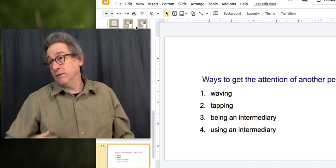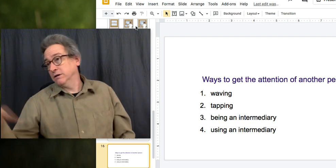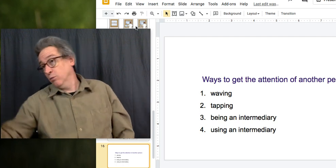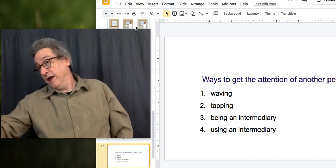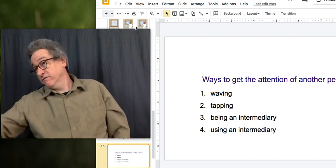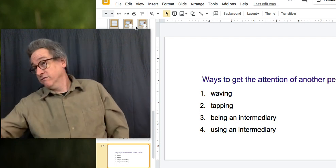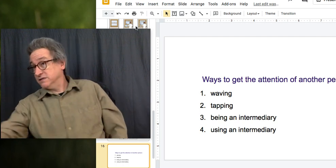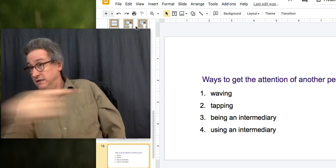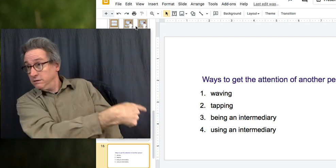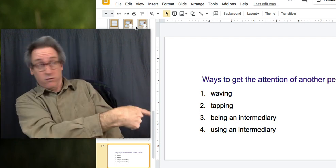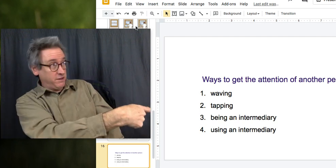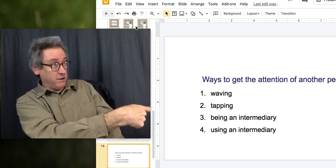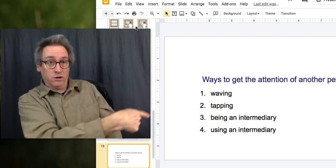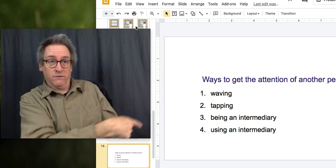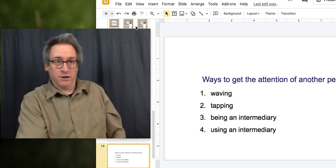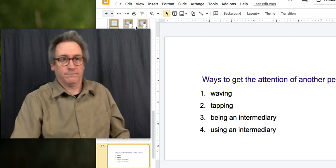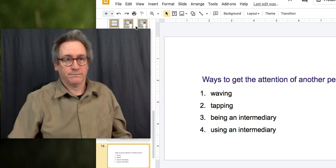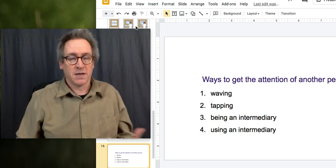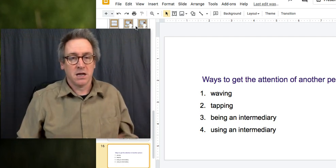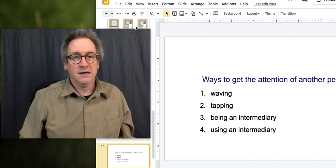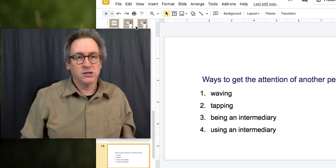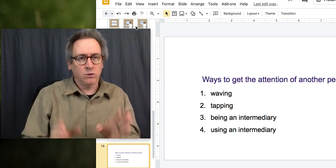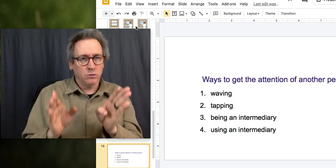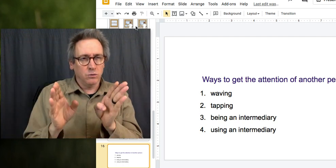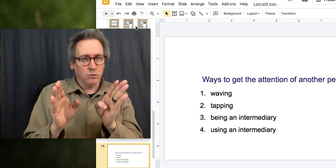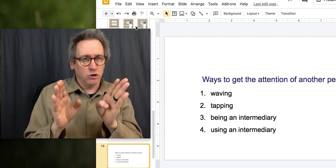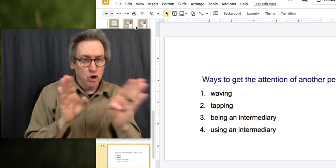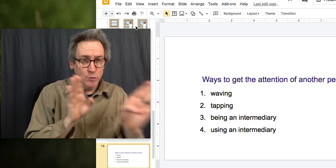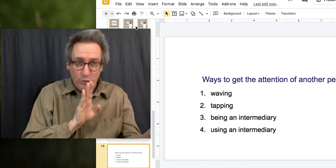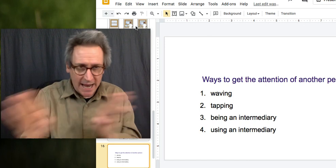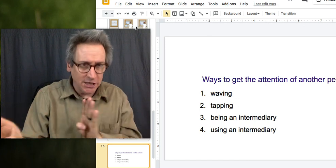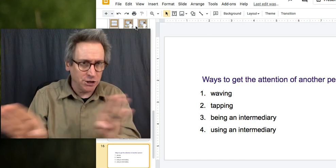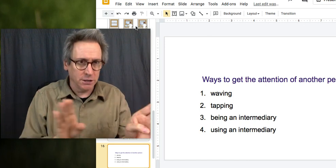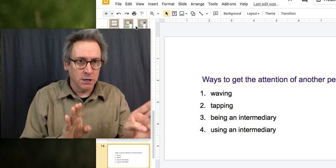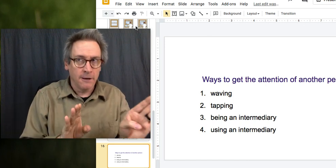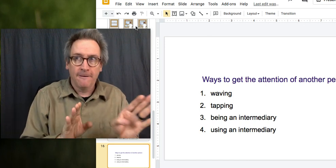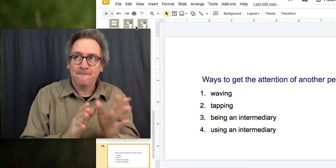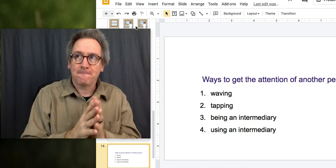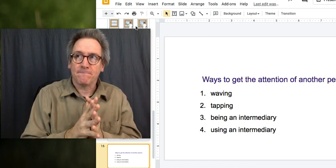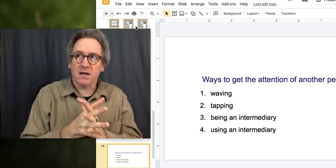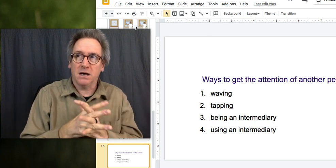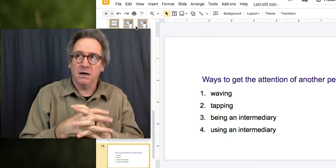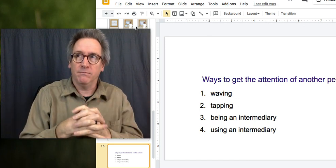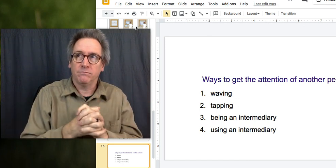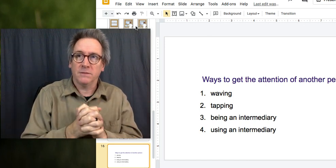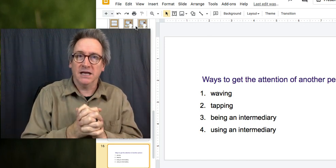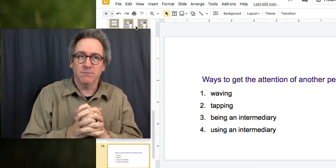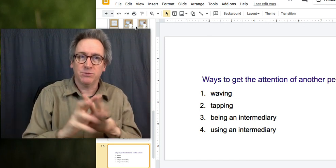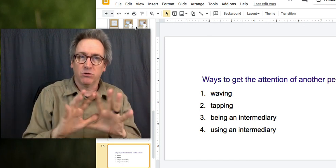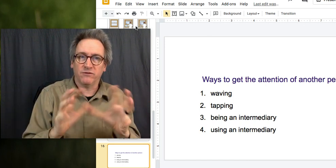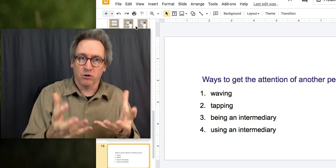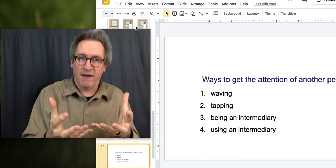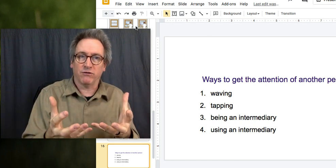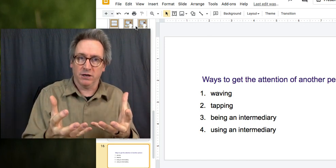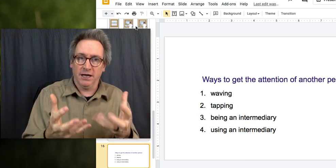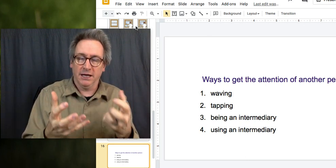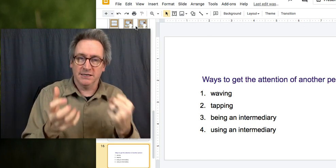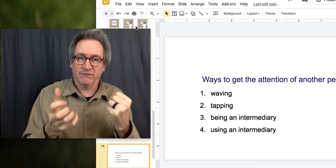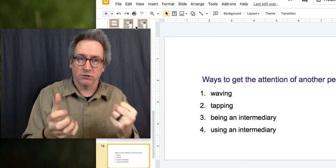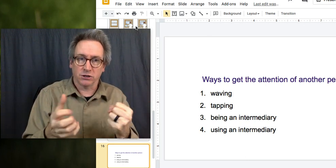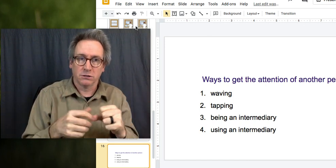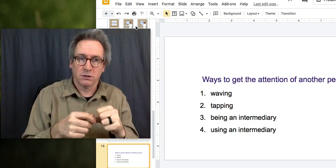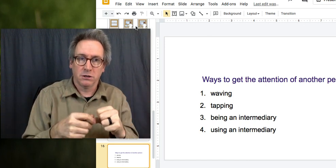I would wave, say, here, over there, look over there. So communication is much more of a group effort